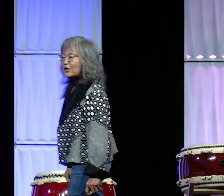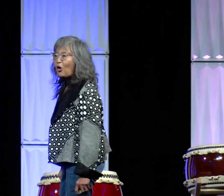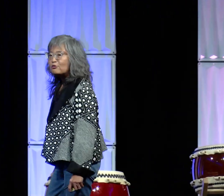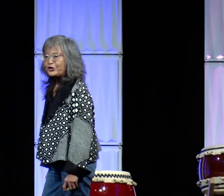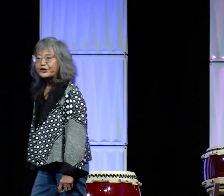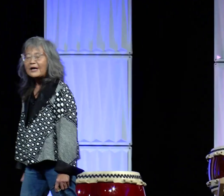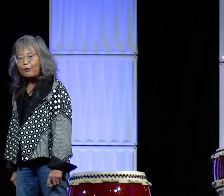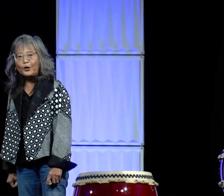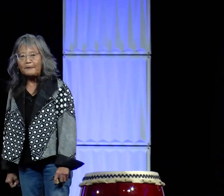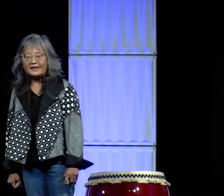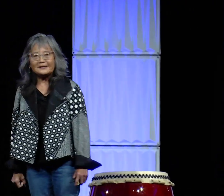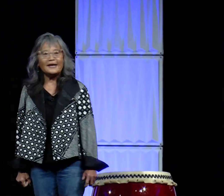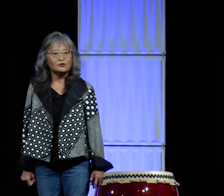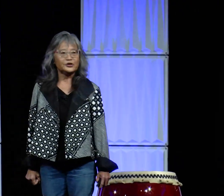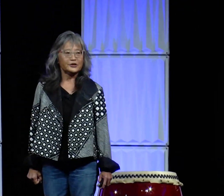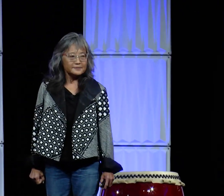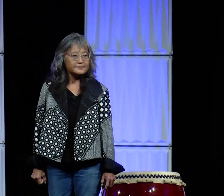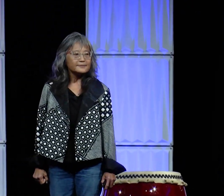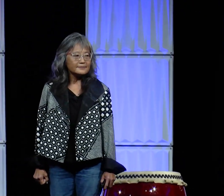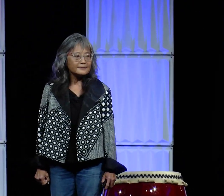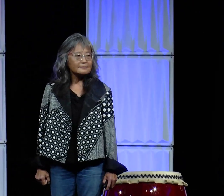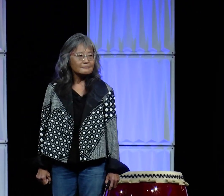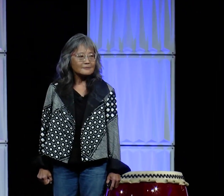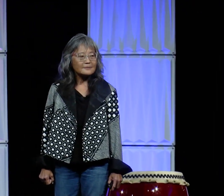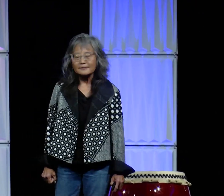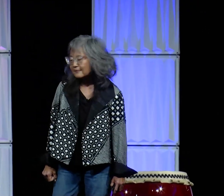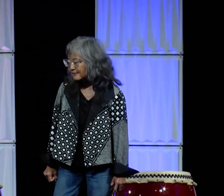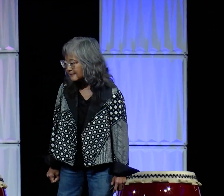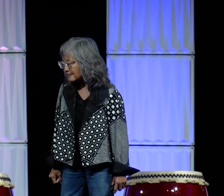just an older, I want to be an elder.